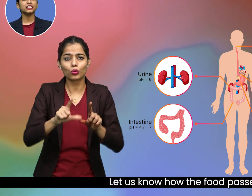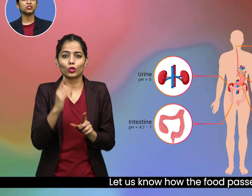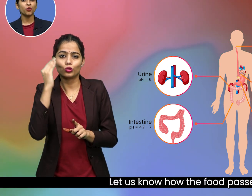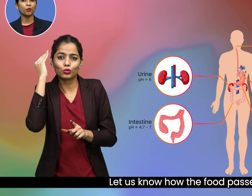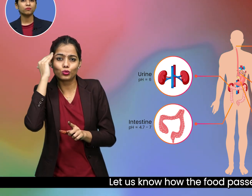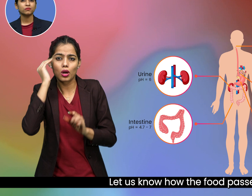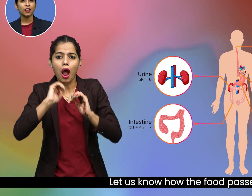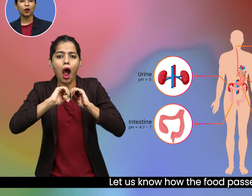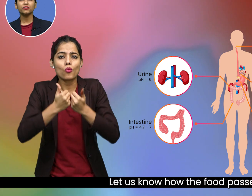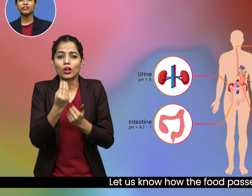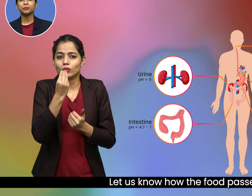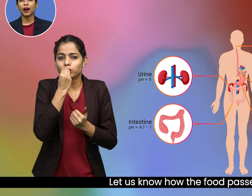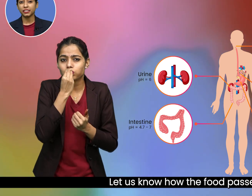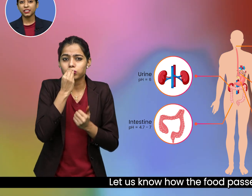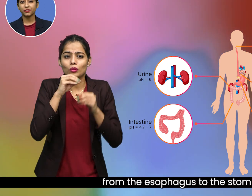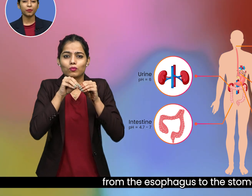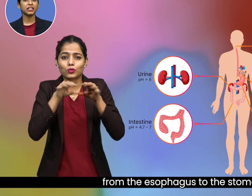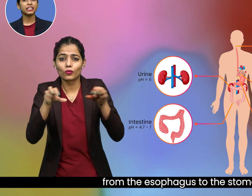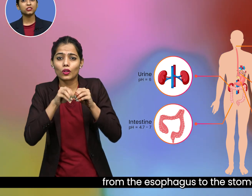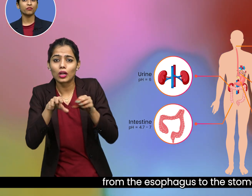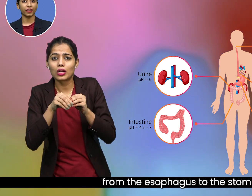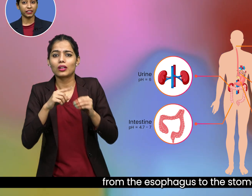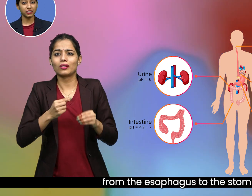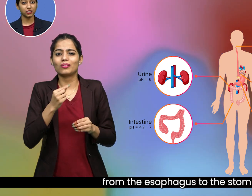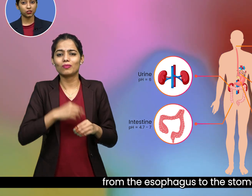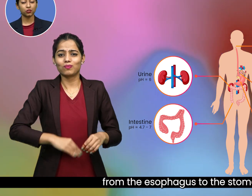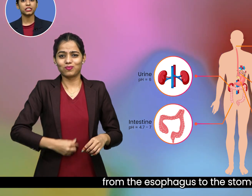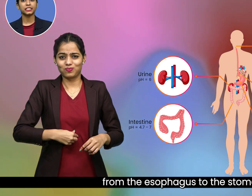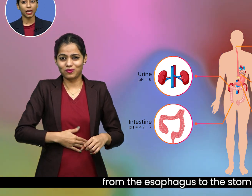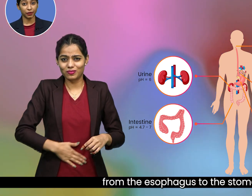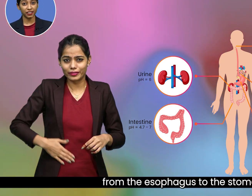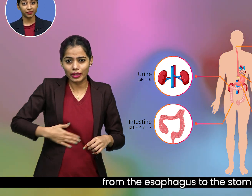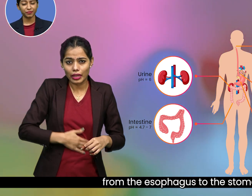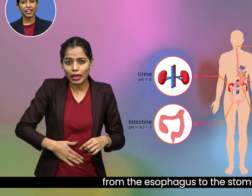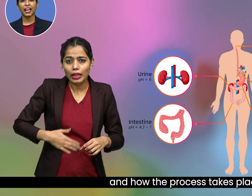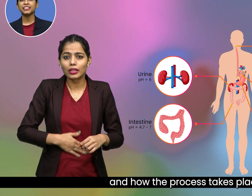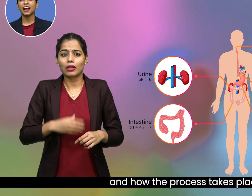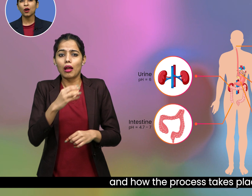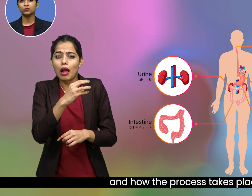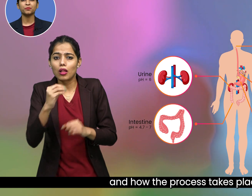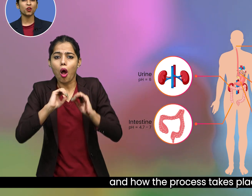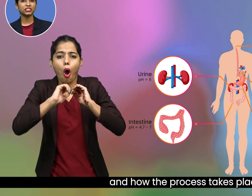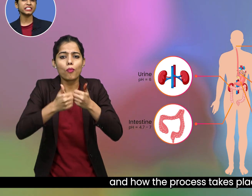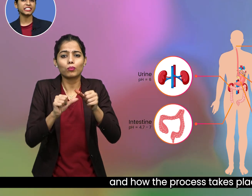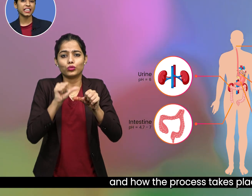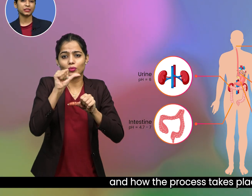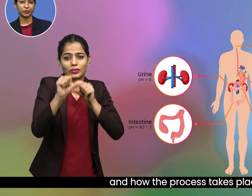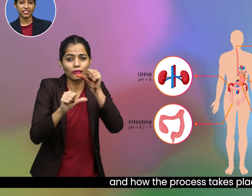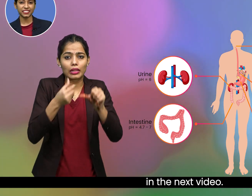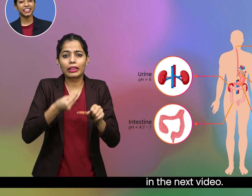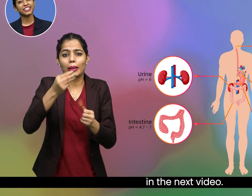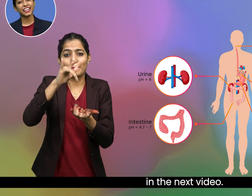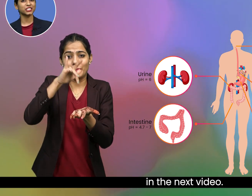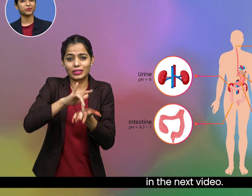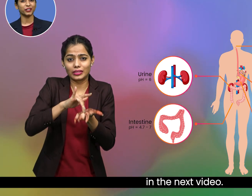Let us know how the food passes from the esophagus to the stomach and how the process takes